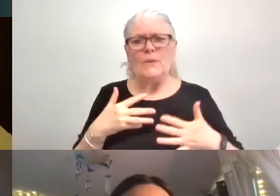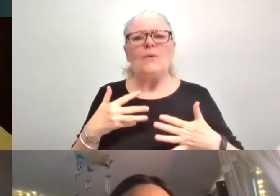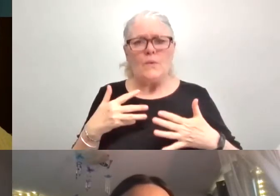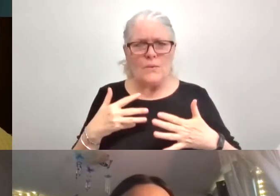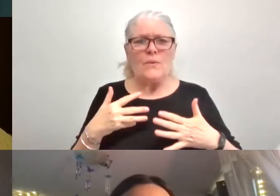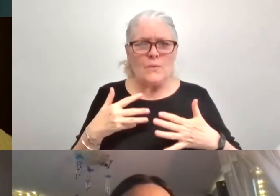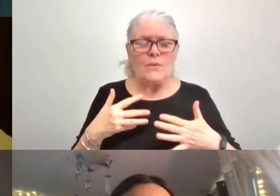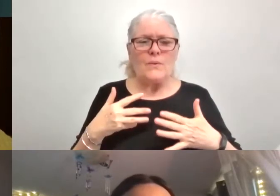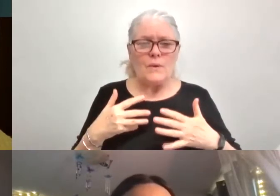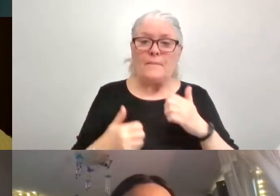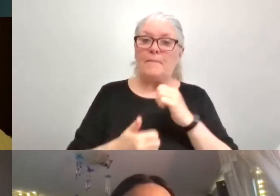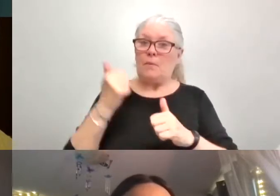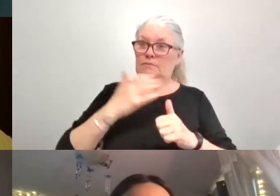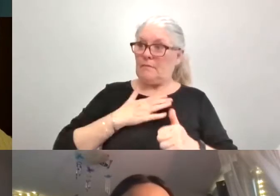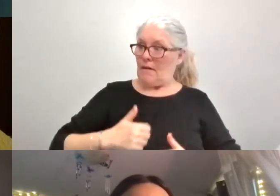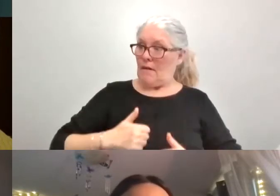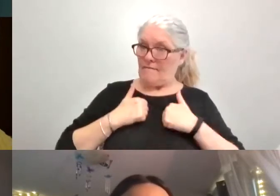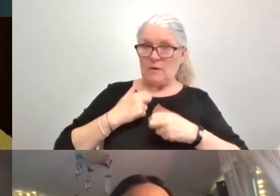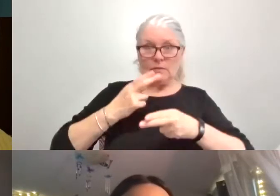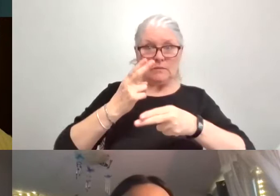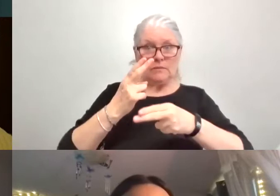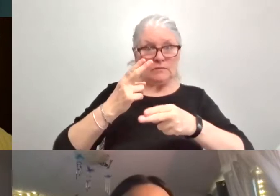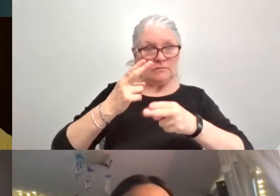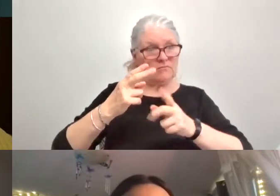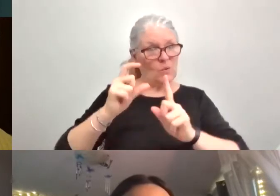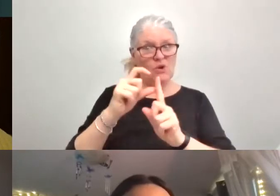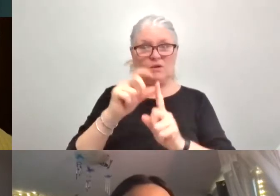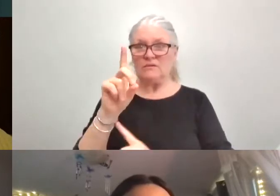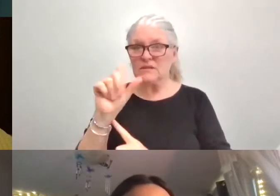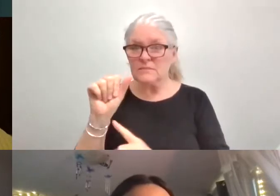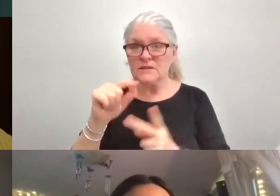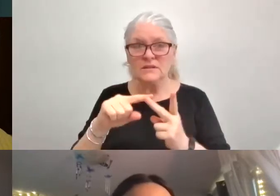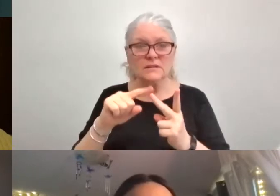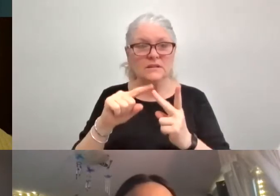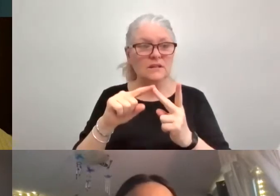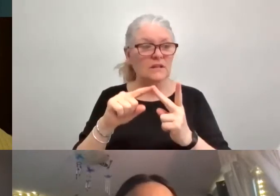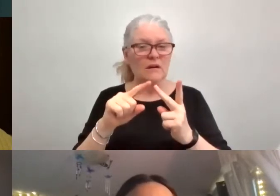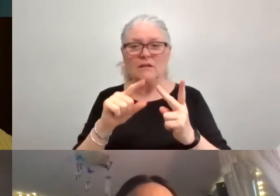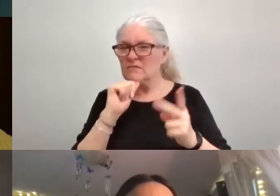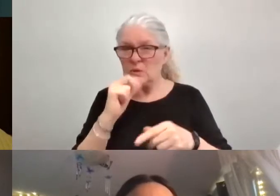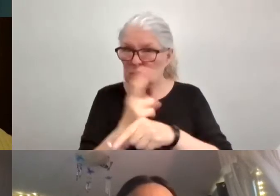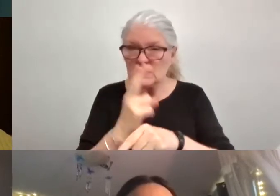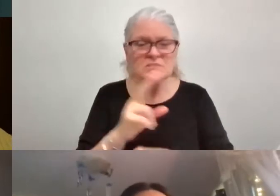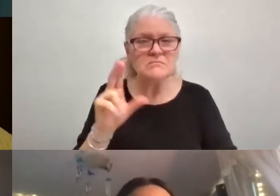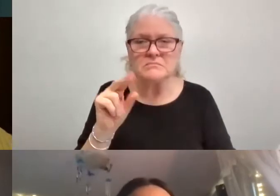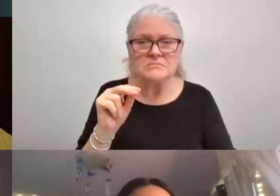really use the term disabled or disability or anything like that. It wasn't like people were talking around it. This is nobody ever brought